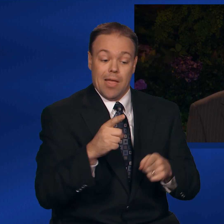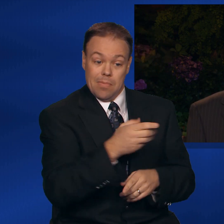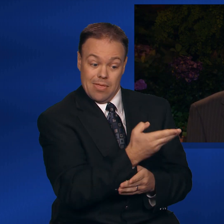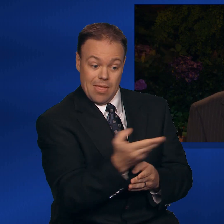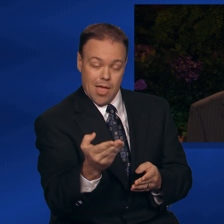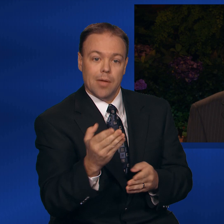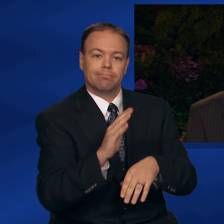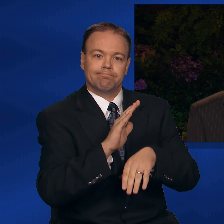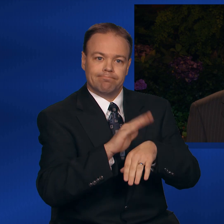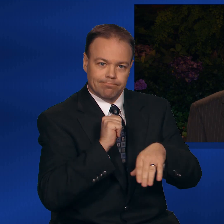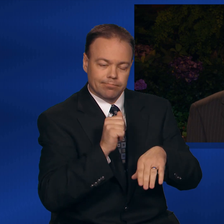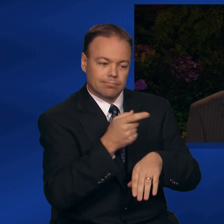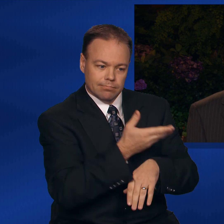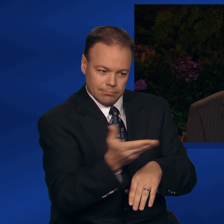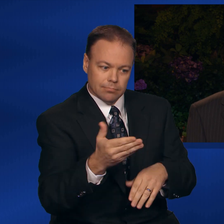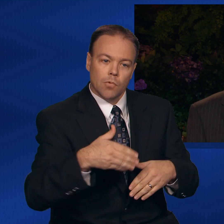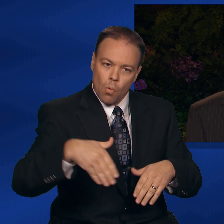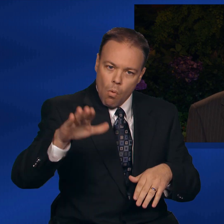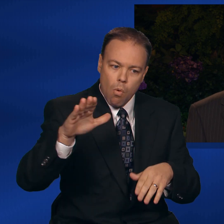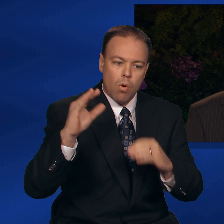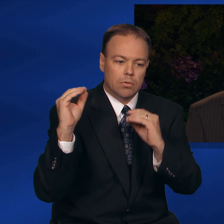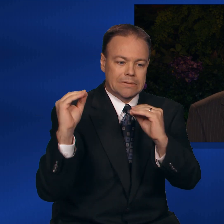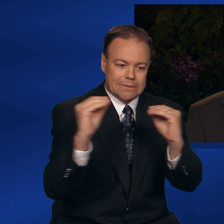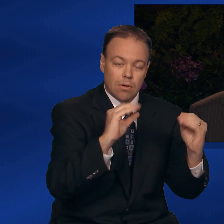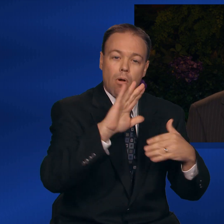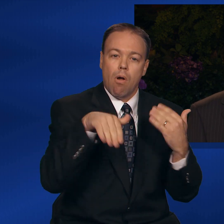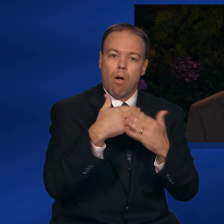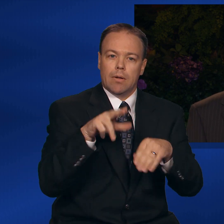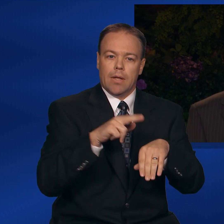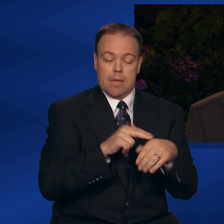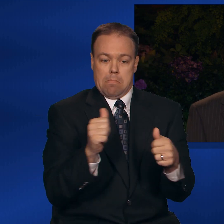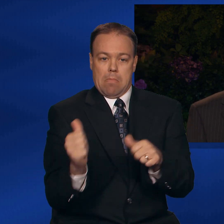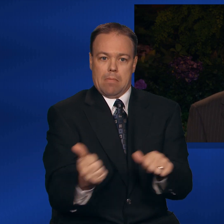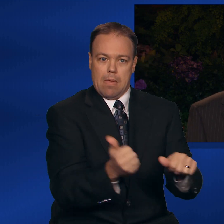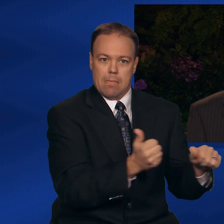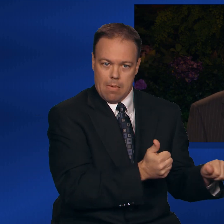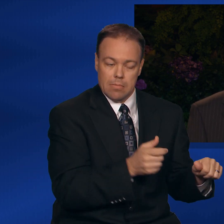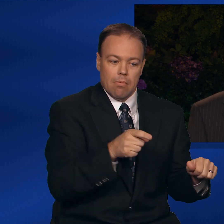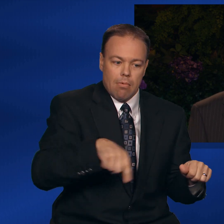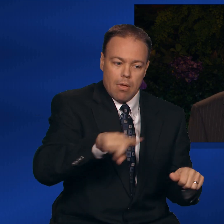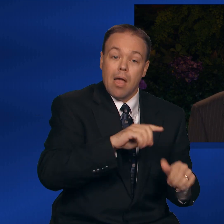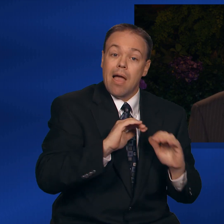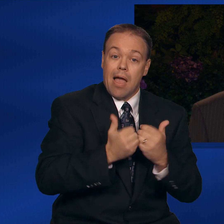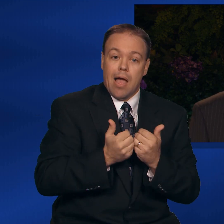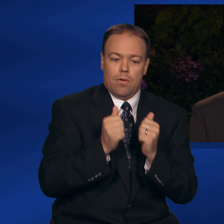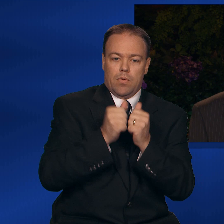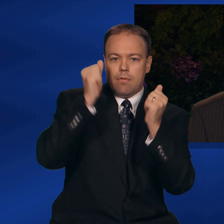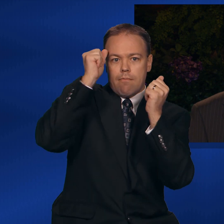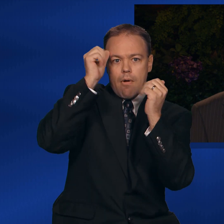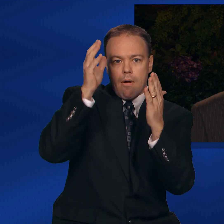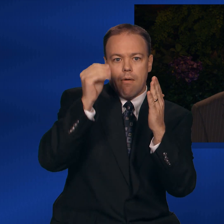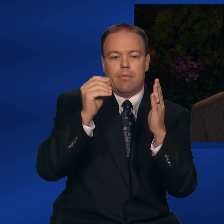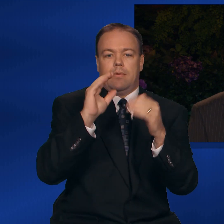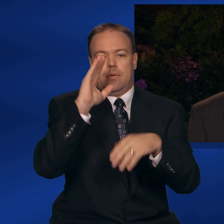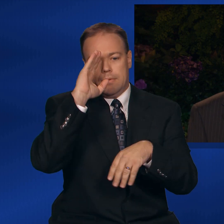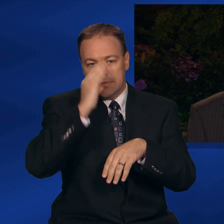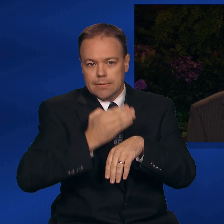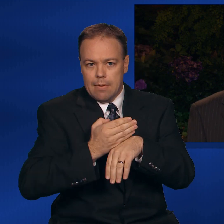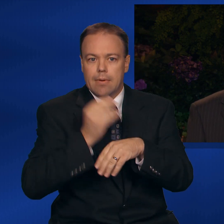go and teach all nations, baptizing them in the name of the Father and of the Son and of the Holy